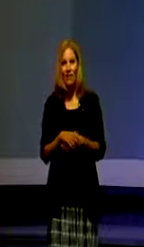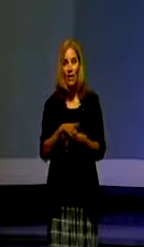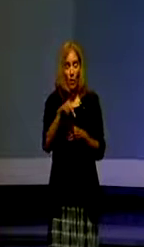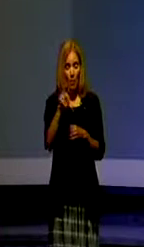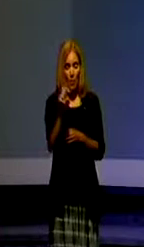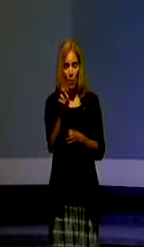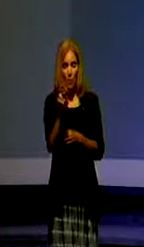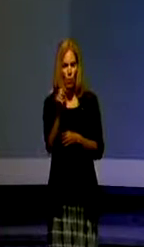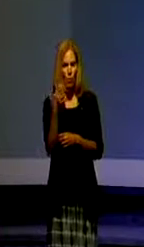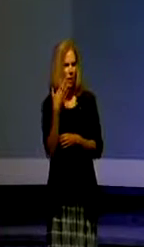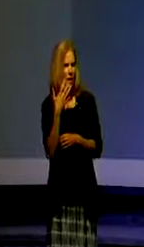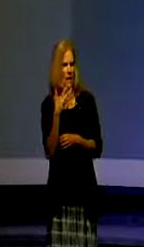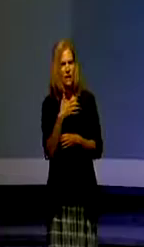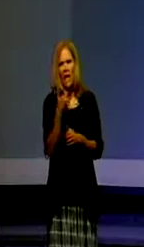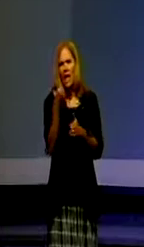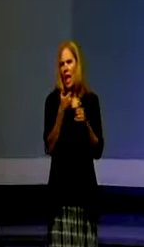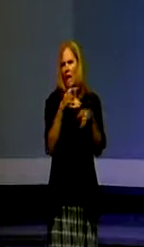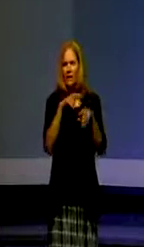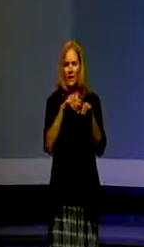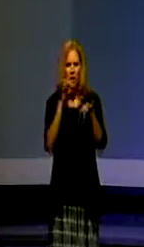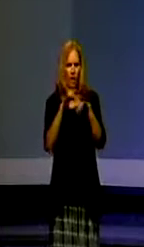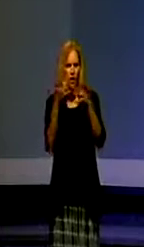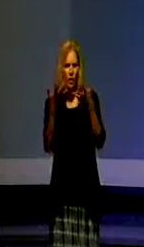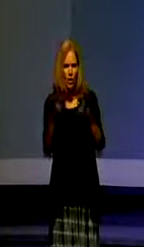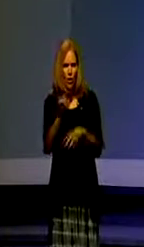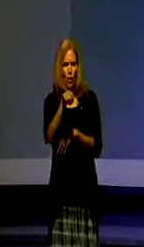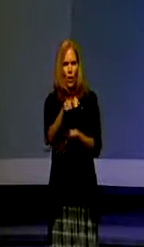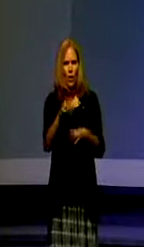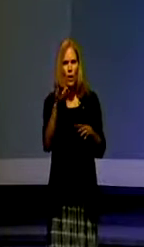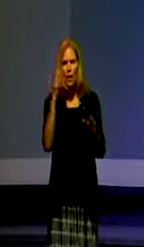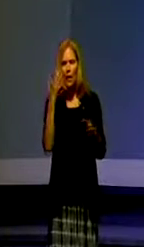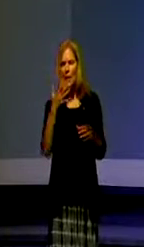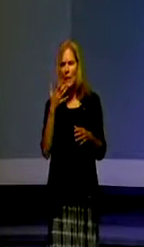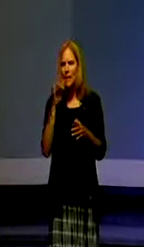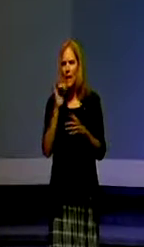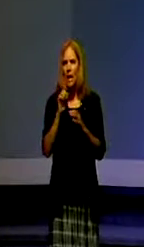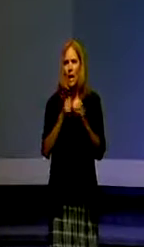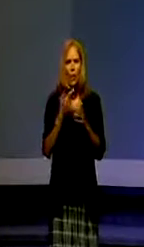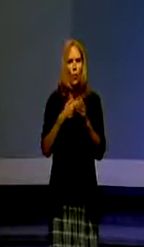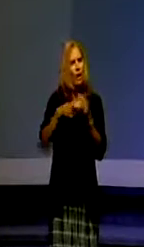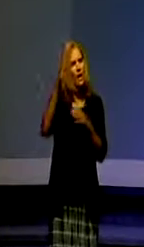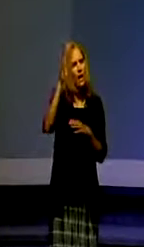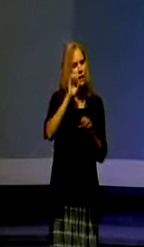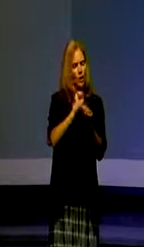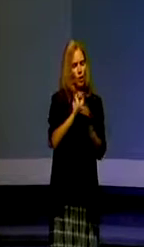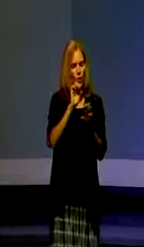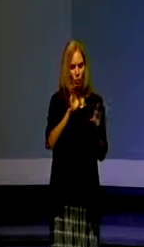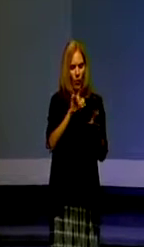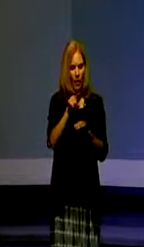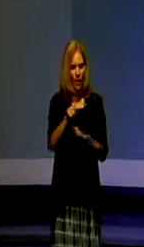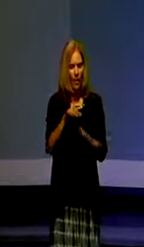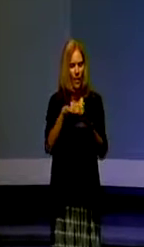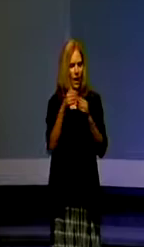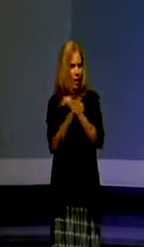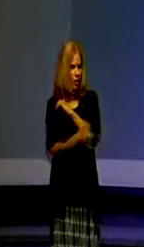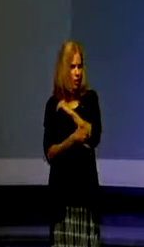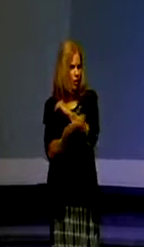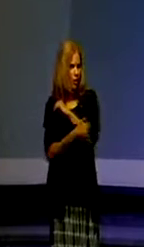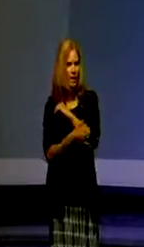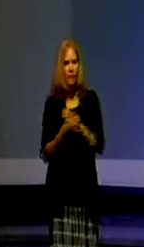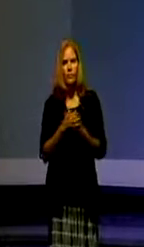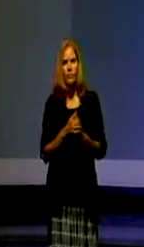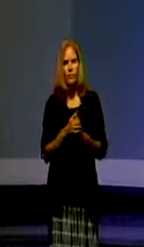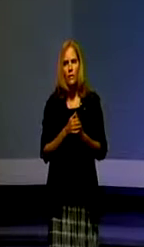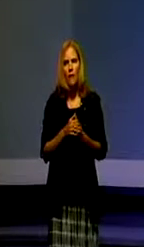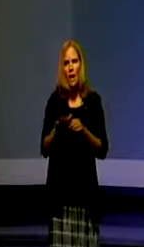Peru, oh my goodness, every time we go to Peru, we are amazed at what God is doing in that country and in